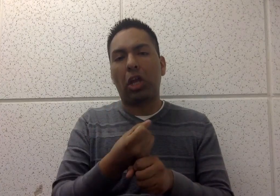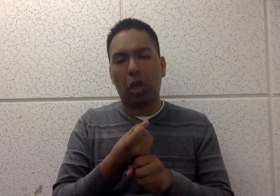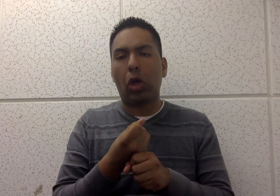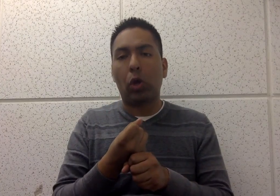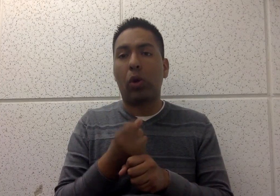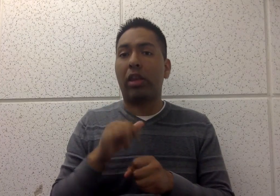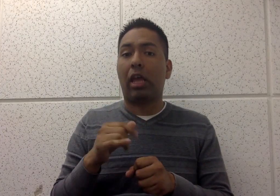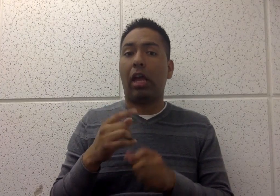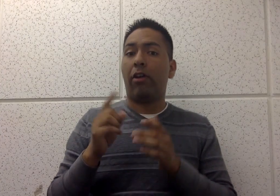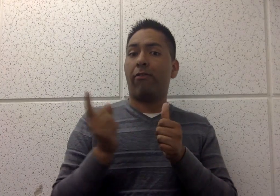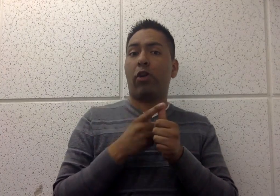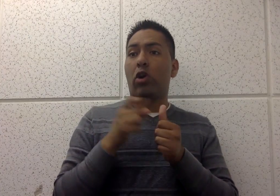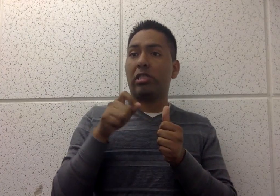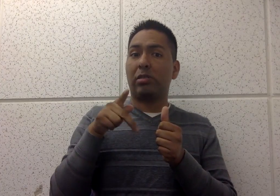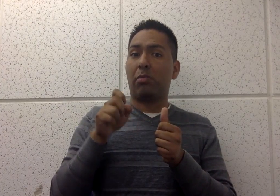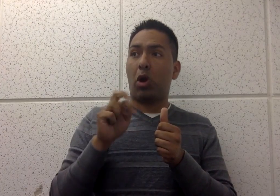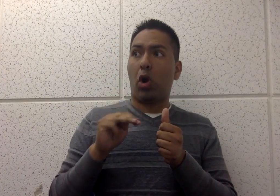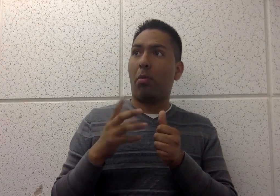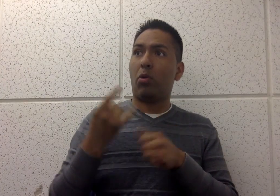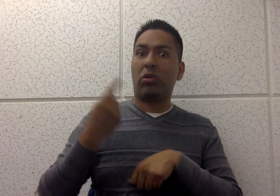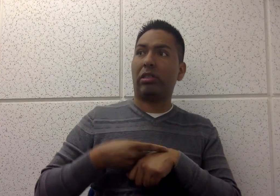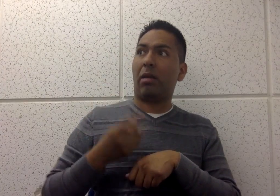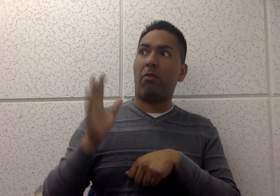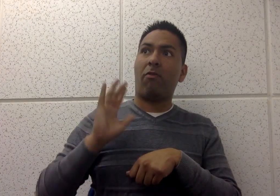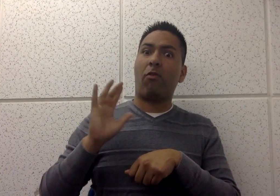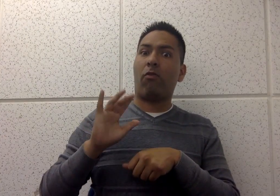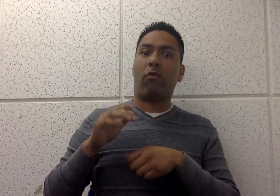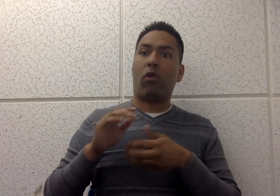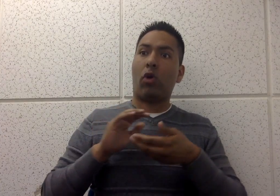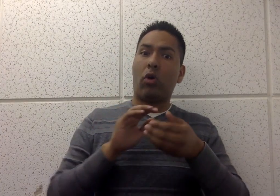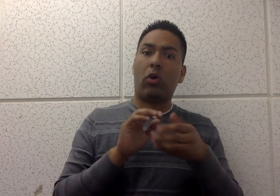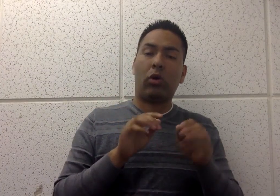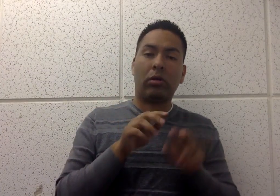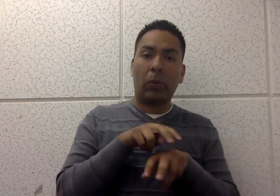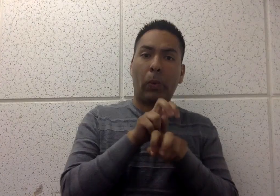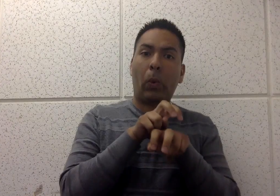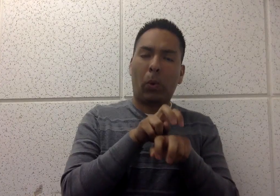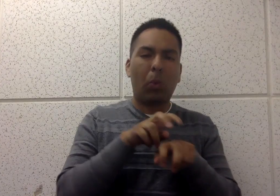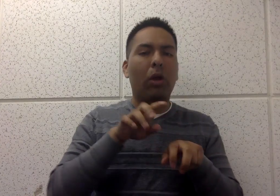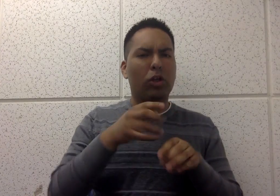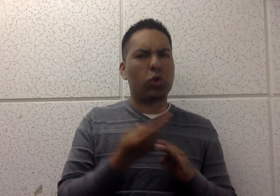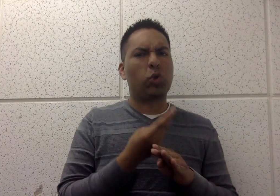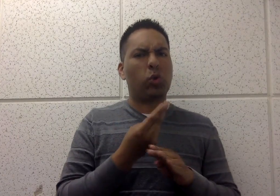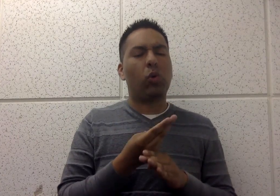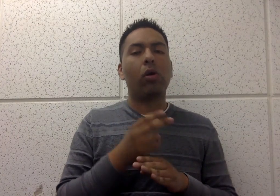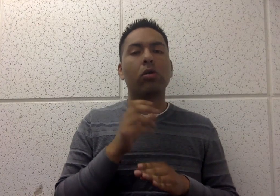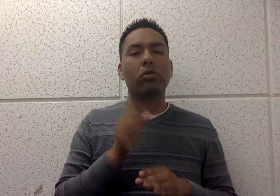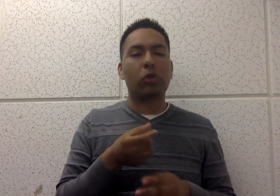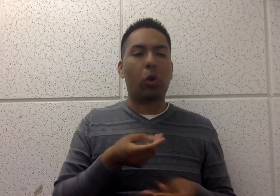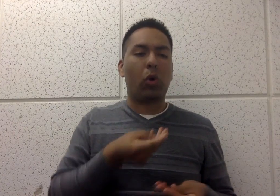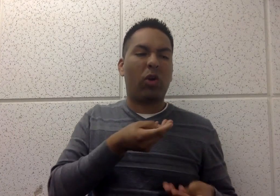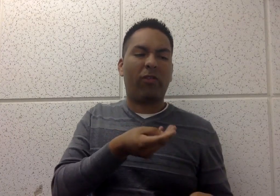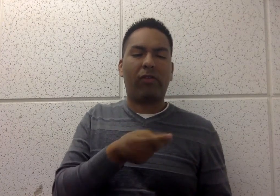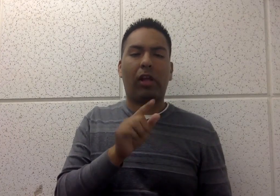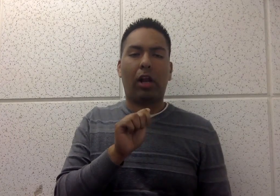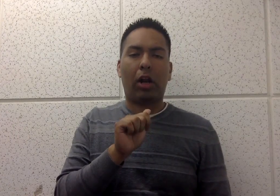mating. So the queen goes down in there, she lays eggs, she feeds the larvae. So an ant starts as an egg, then it's a larva.